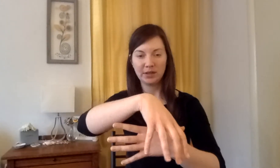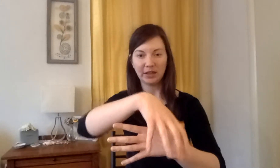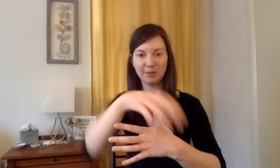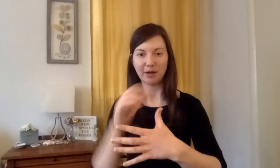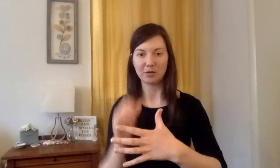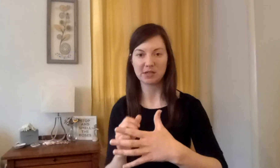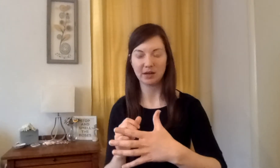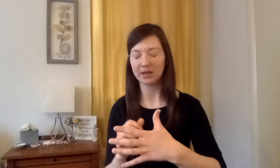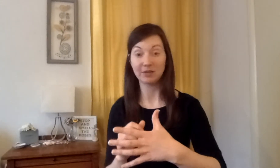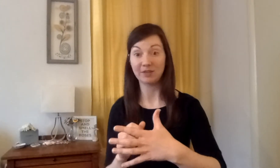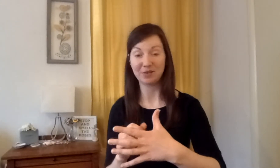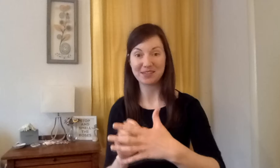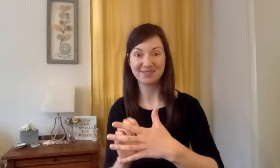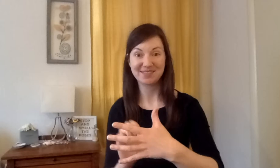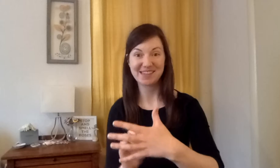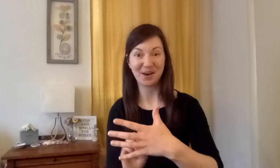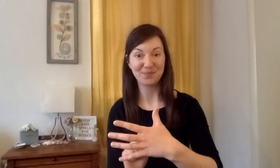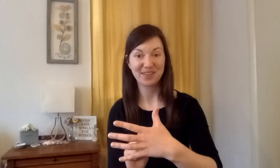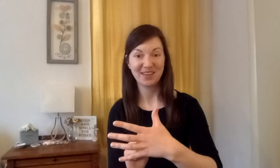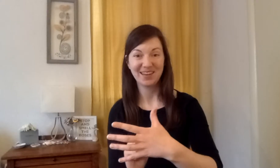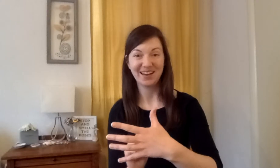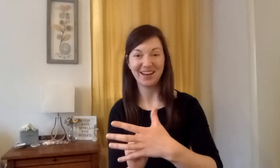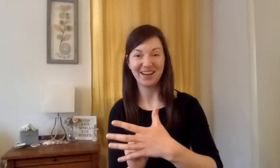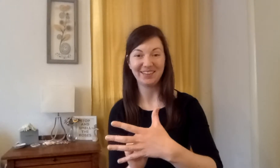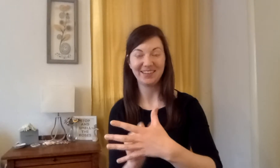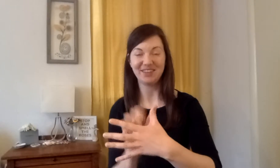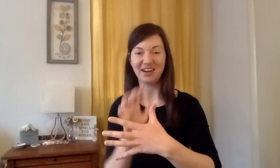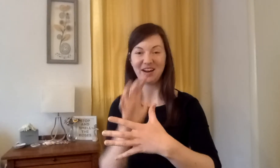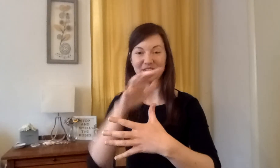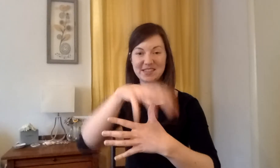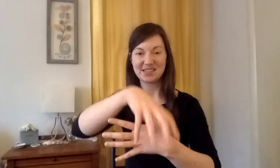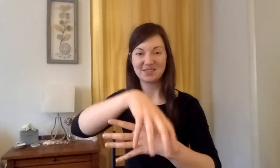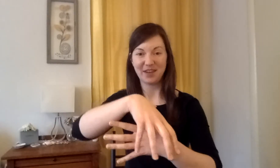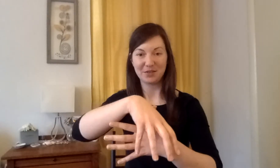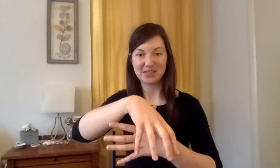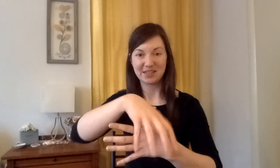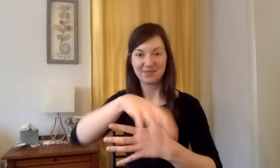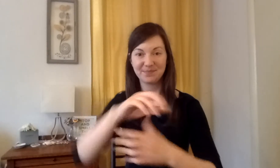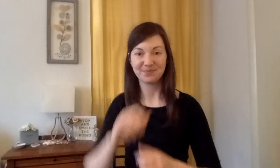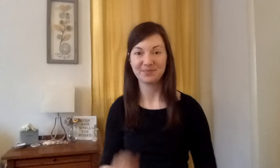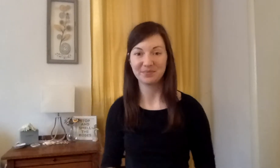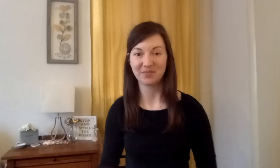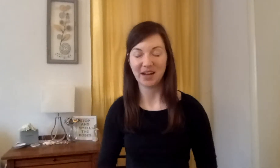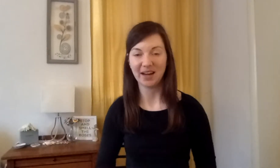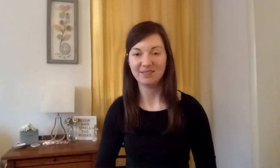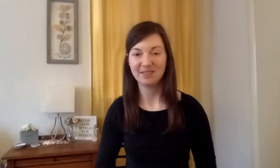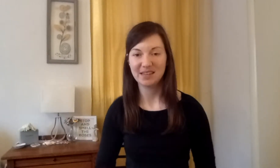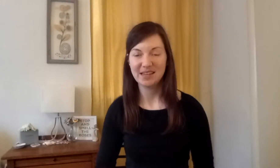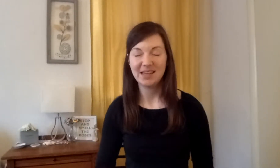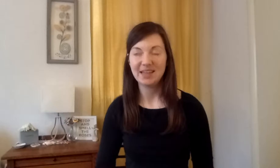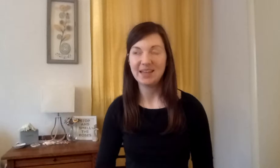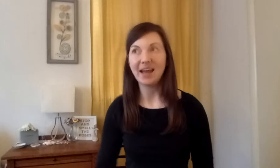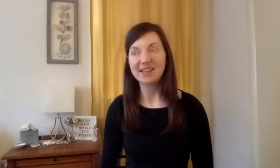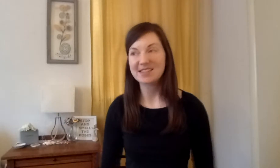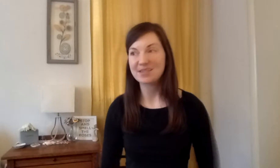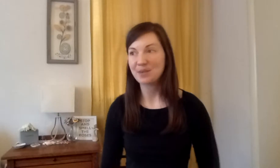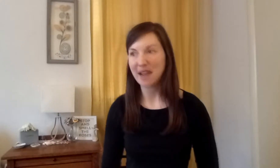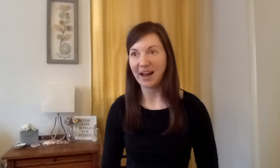a mountain or in a fountain. So here we go. This is fountain. Okay. Next we